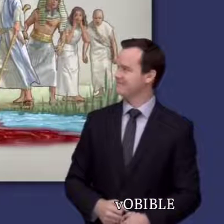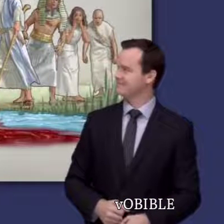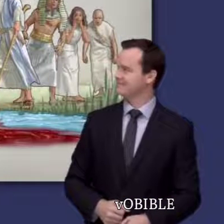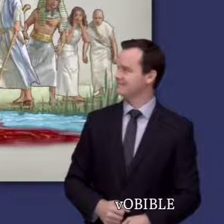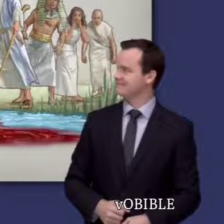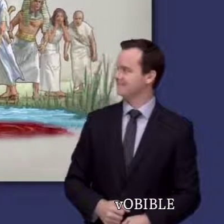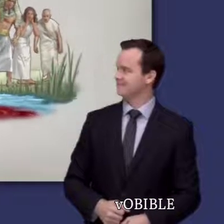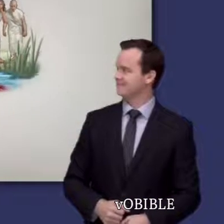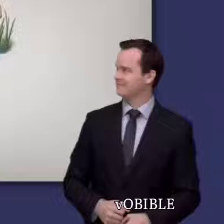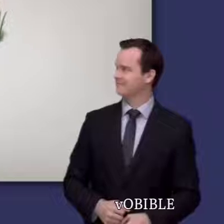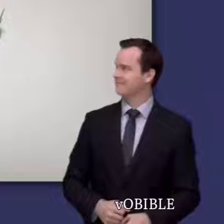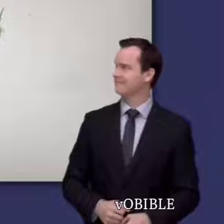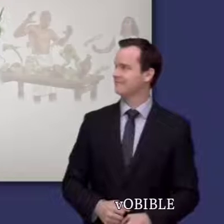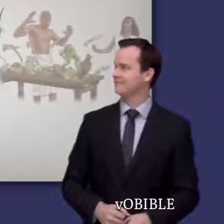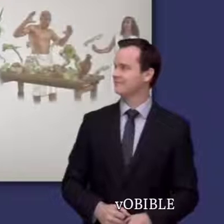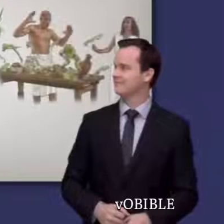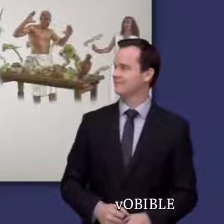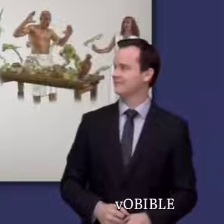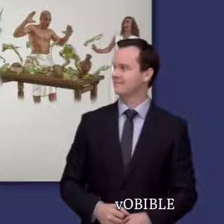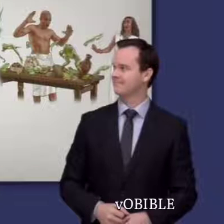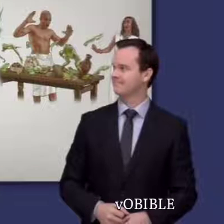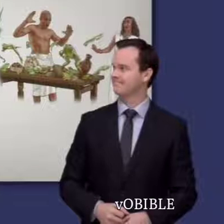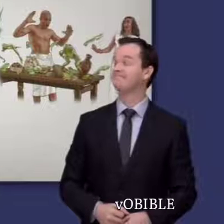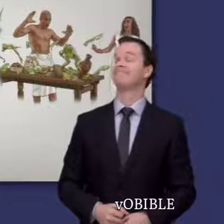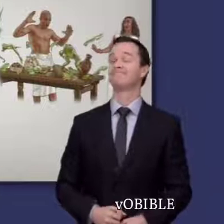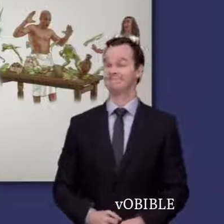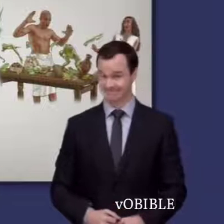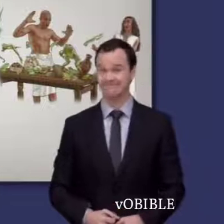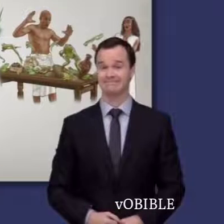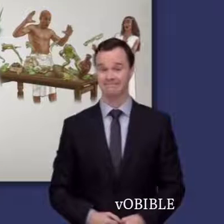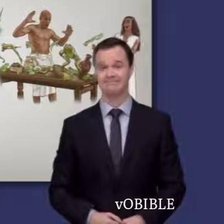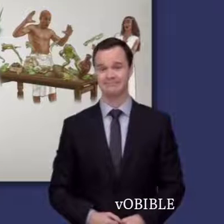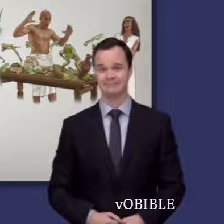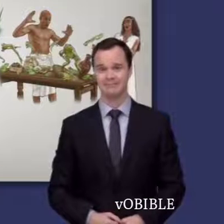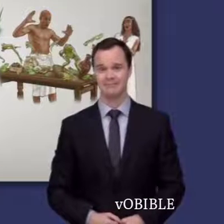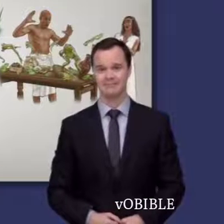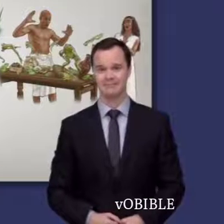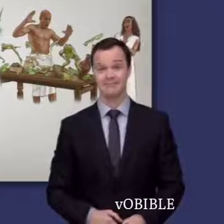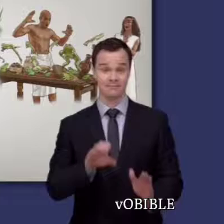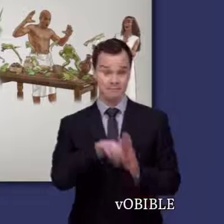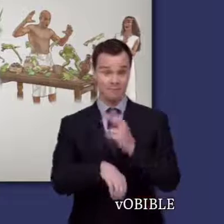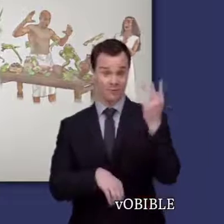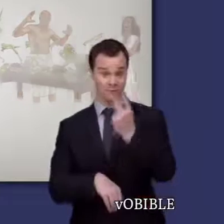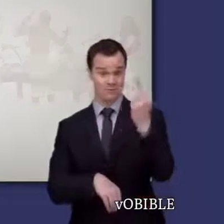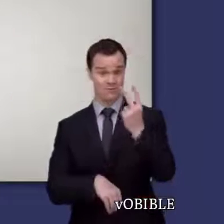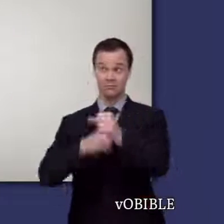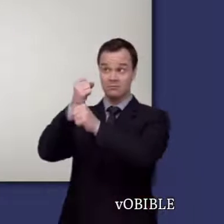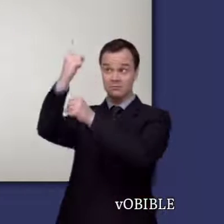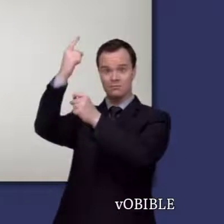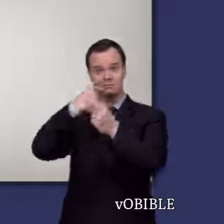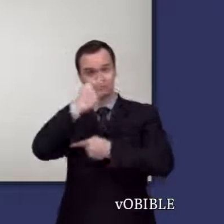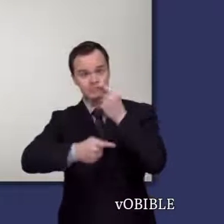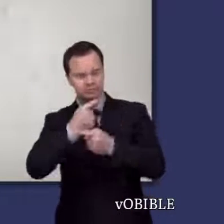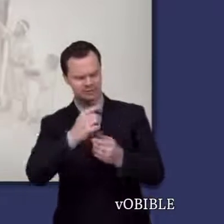River into blood, covering the land with frogs, and inflicting boils on man and beast.